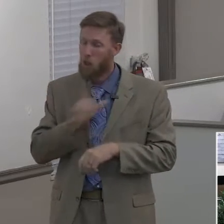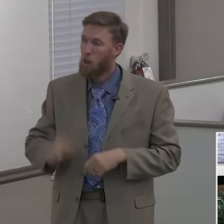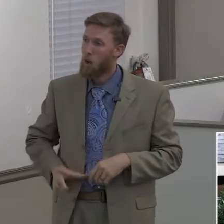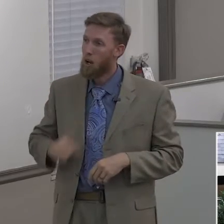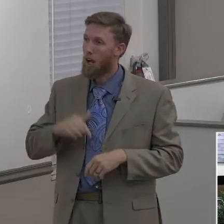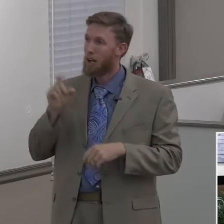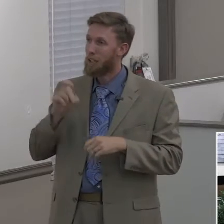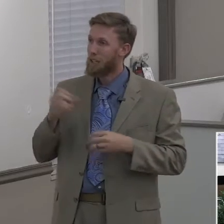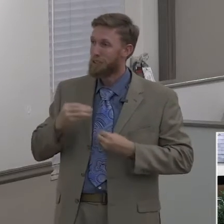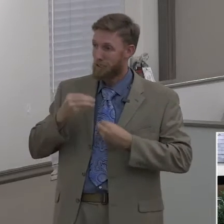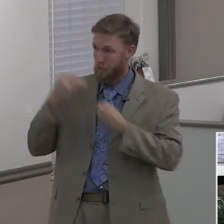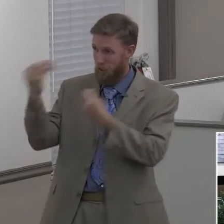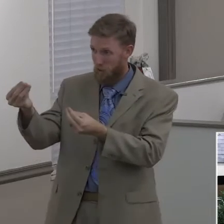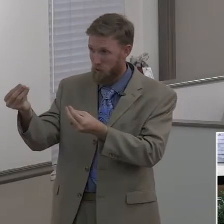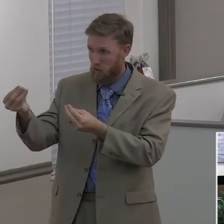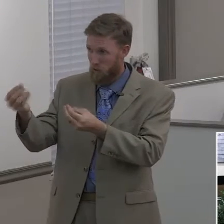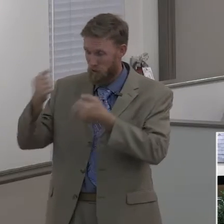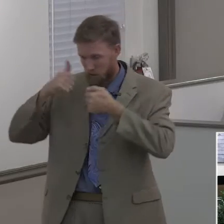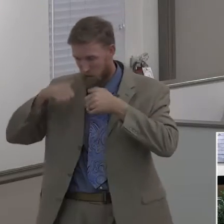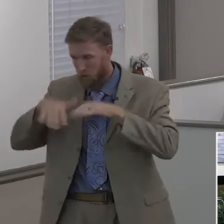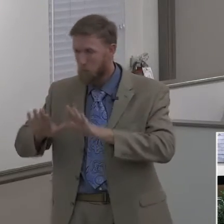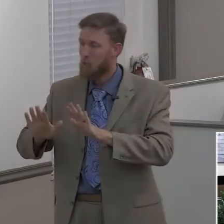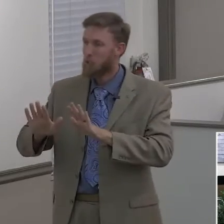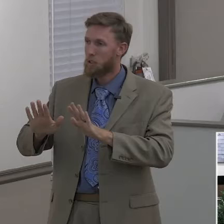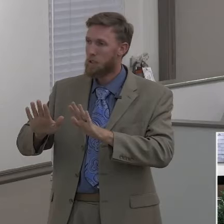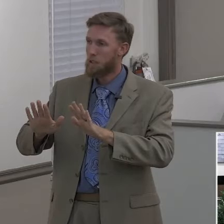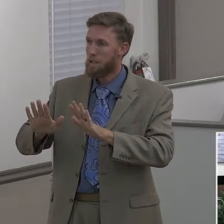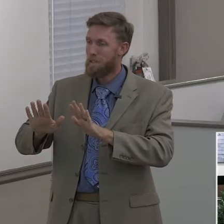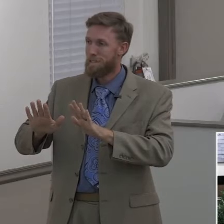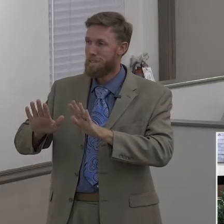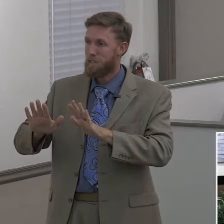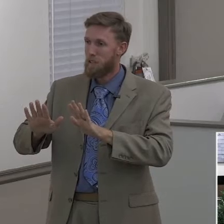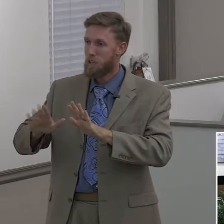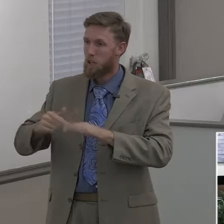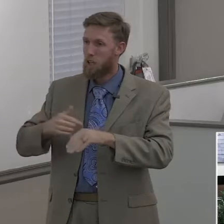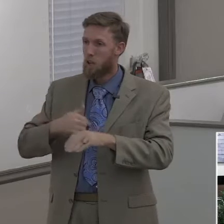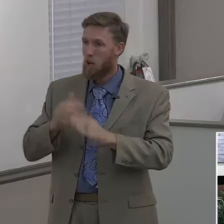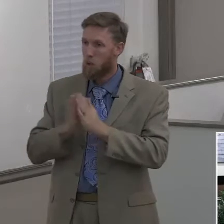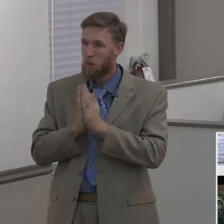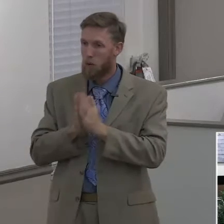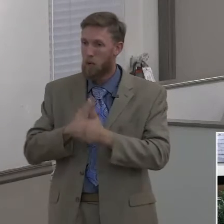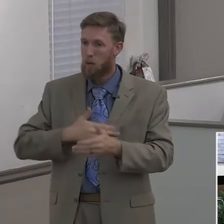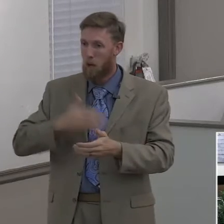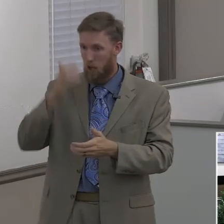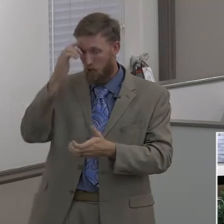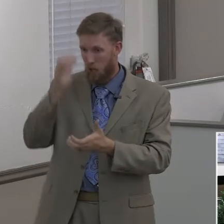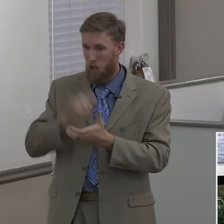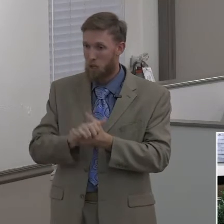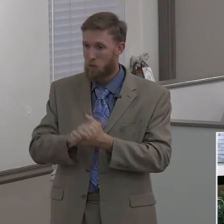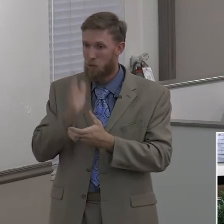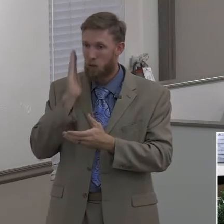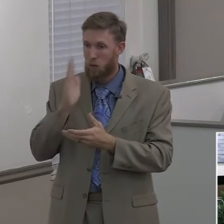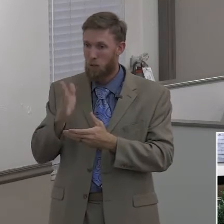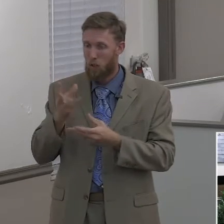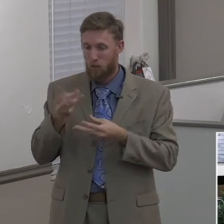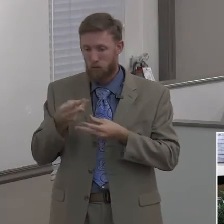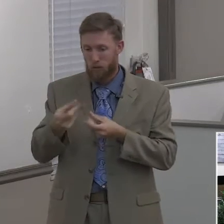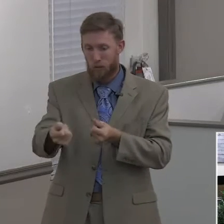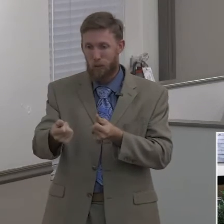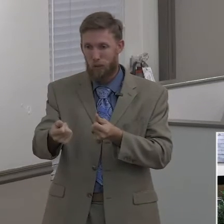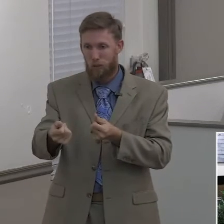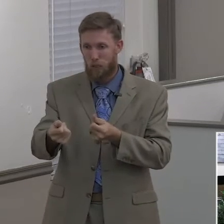and say, Lord, I want to turn this over to you. I want to submit myself to you. And I pray that my husband, Tom, will take care